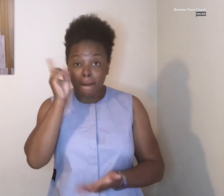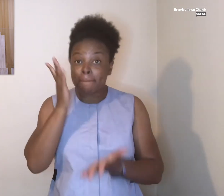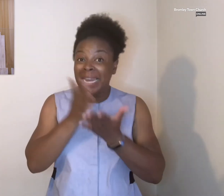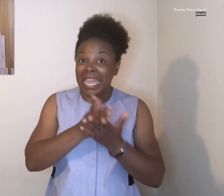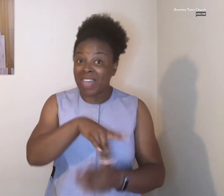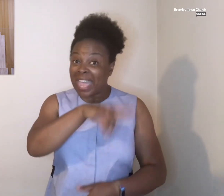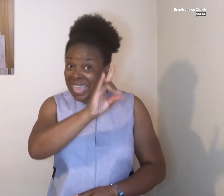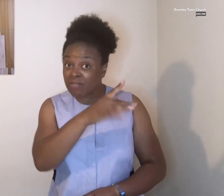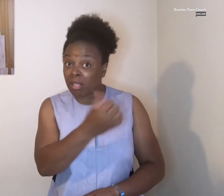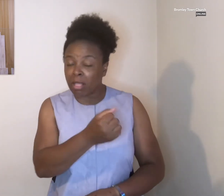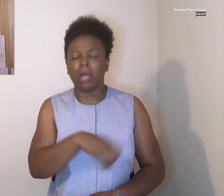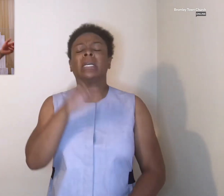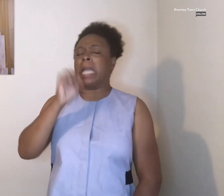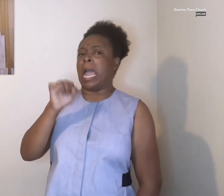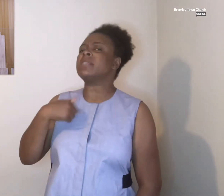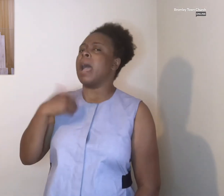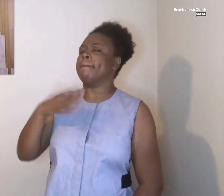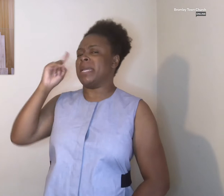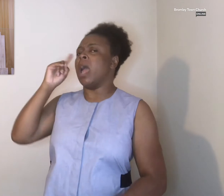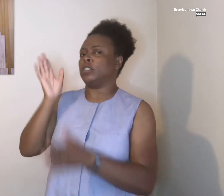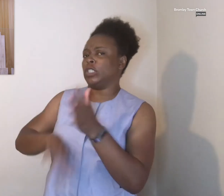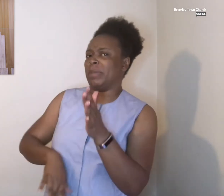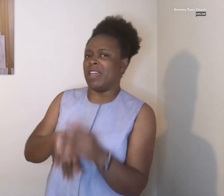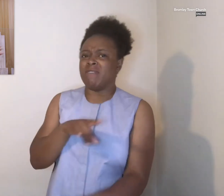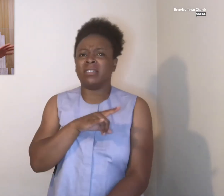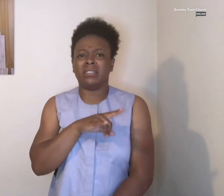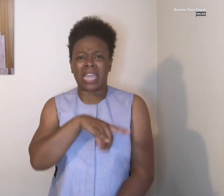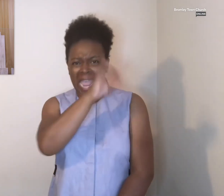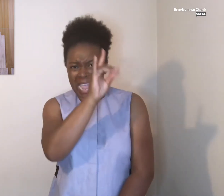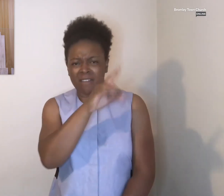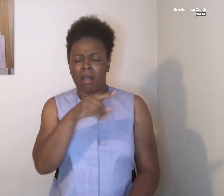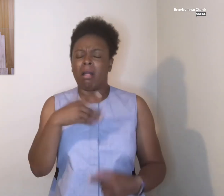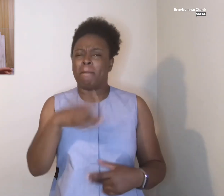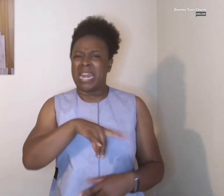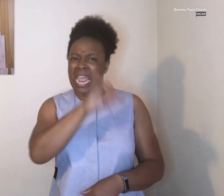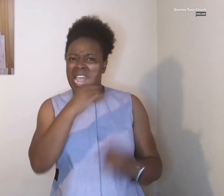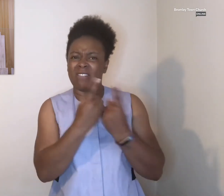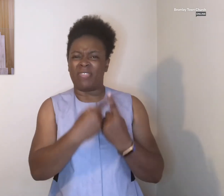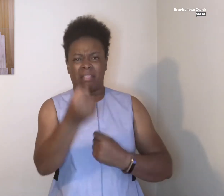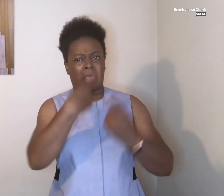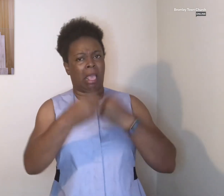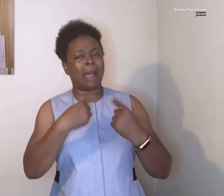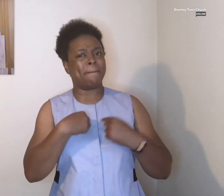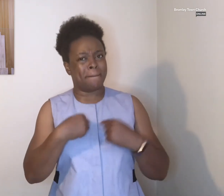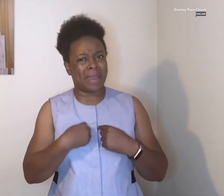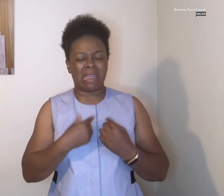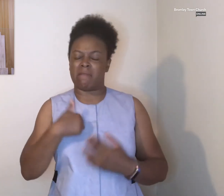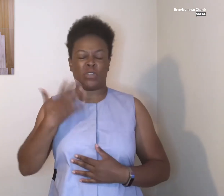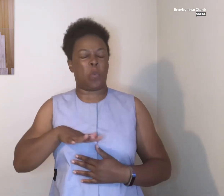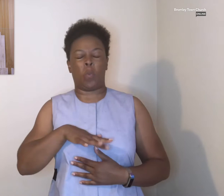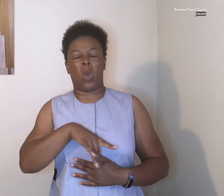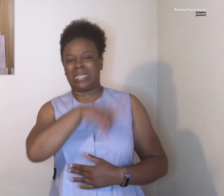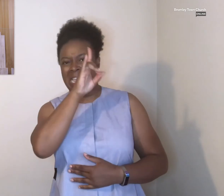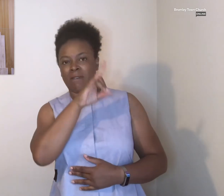yes, I've experienced evil. I've had nasty things done to me. I don't want any of that. I don't want to have anything to do with evil. We all have